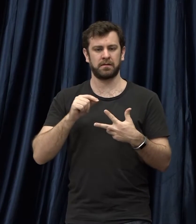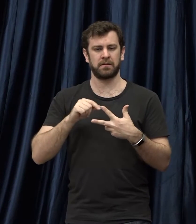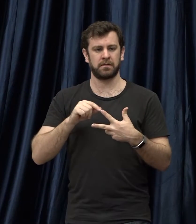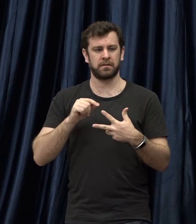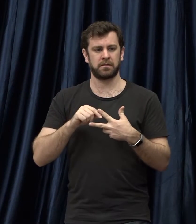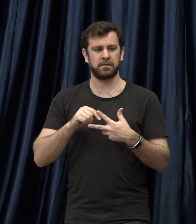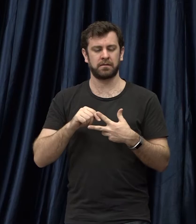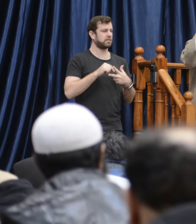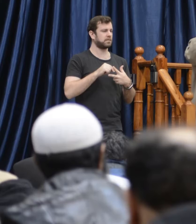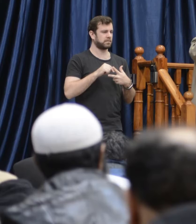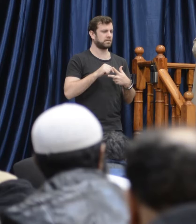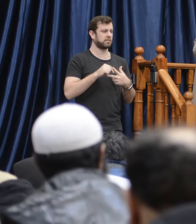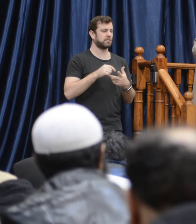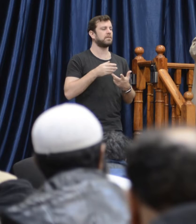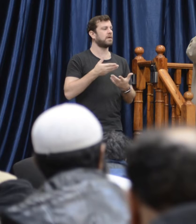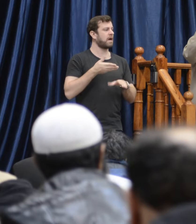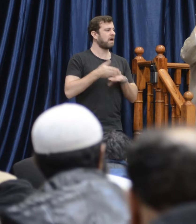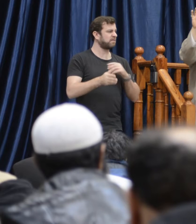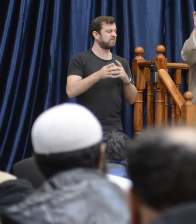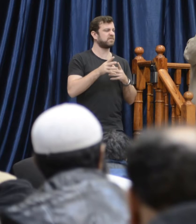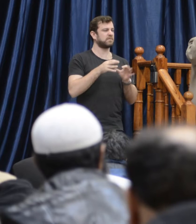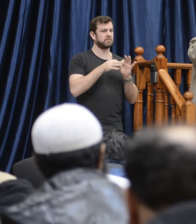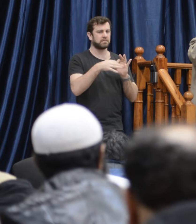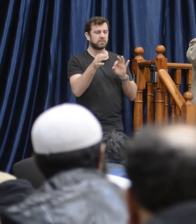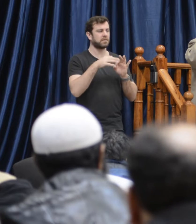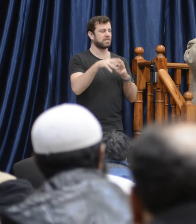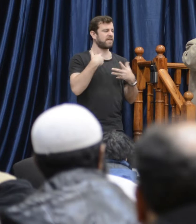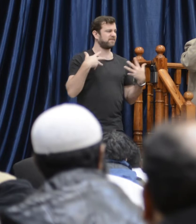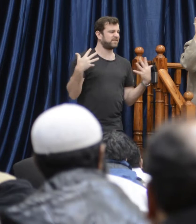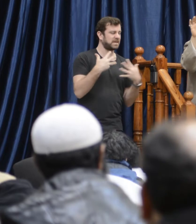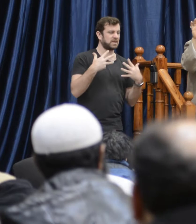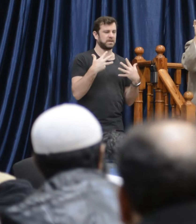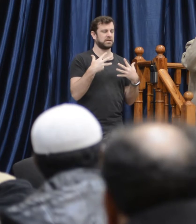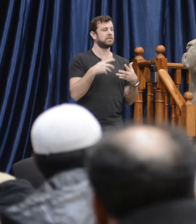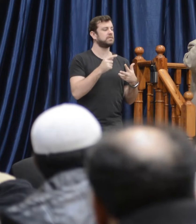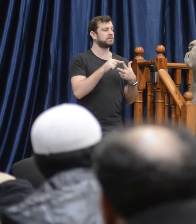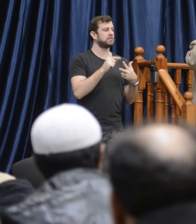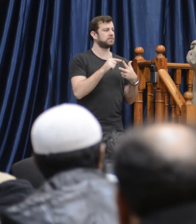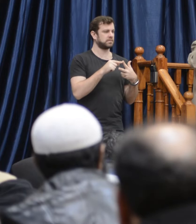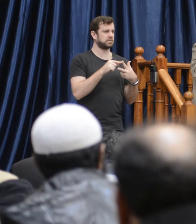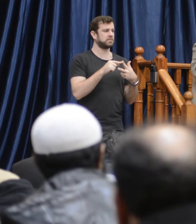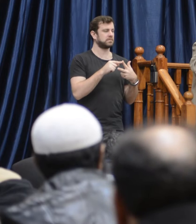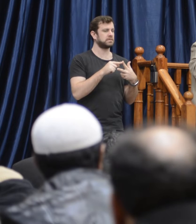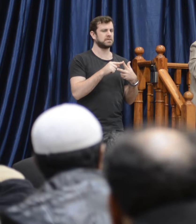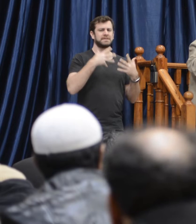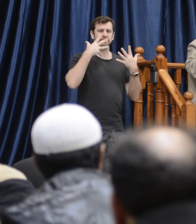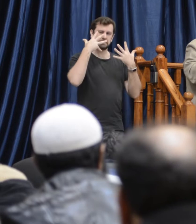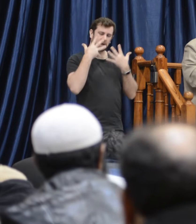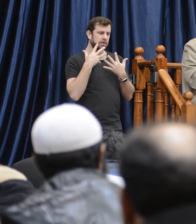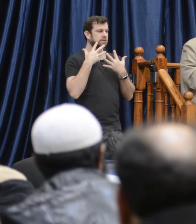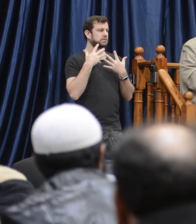chapter, after the maqam, or the zone of fear, is the zone of